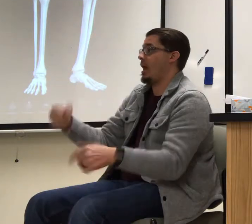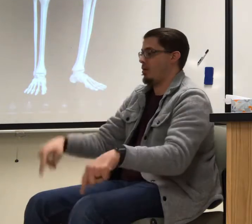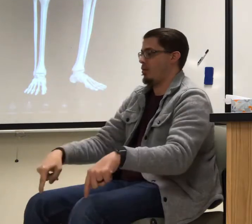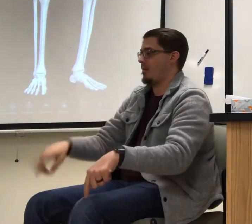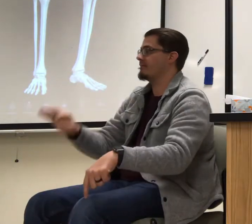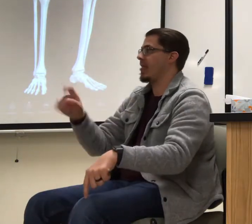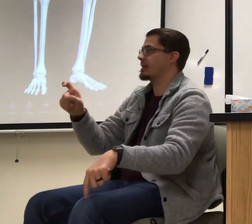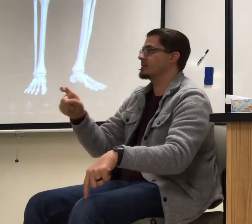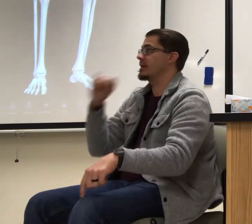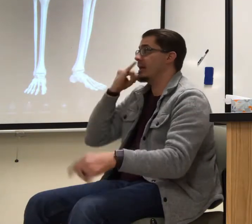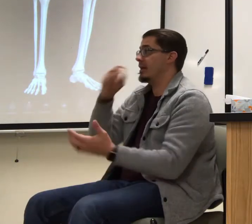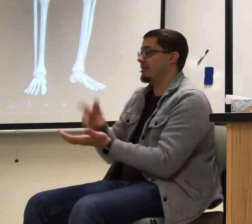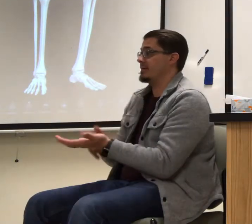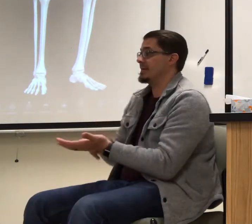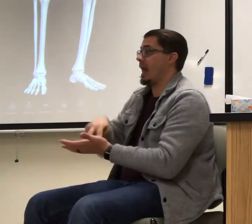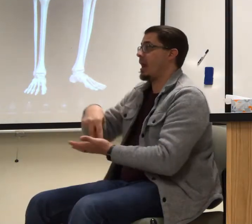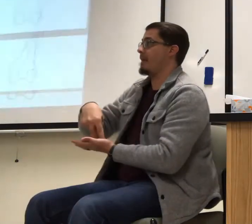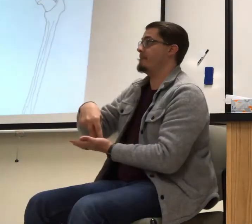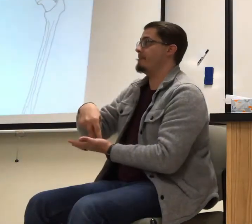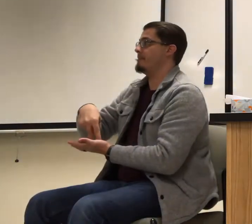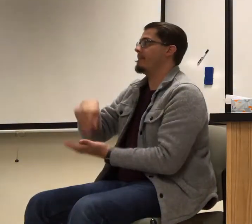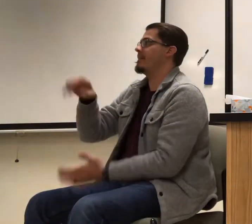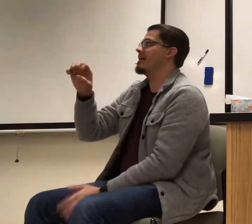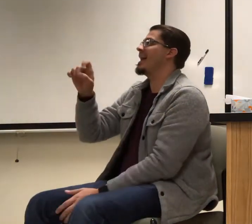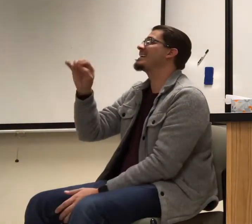Let's go to the.